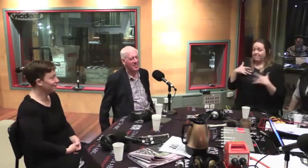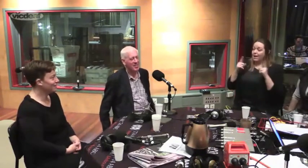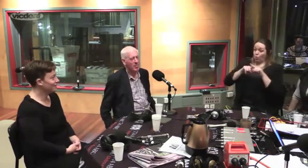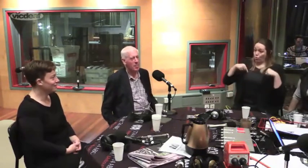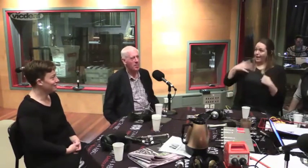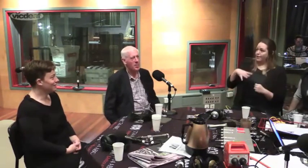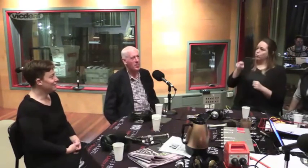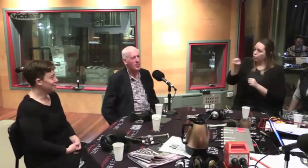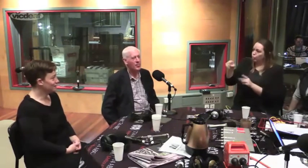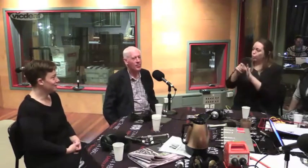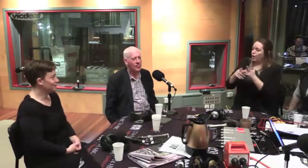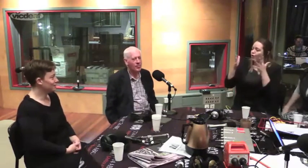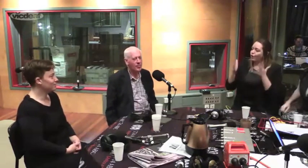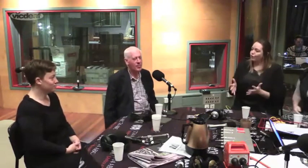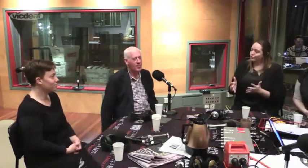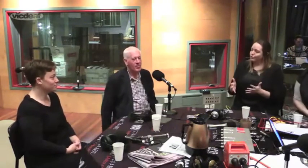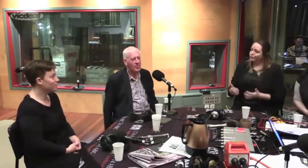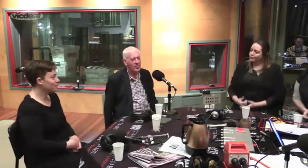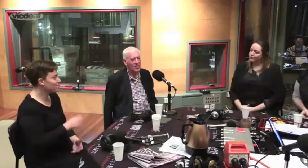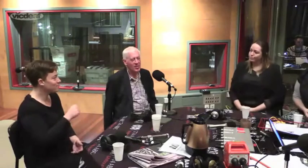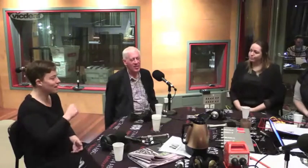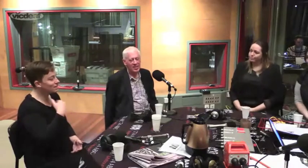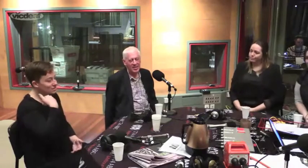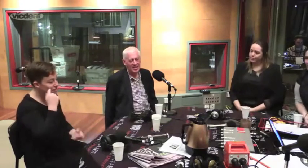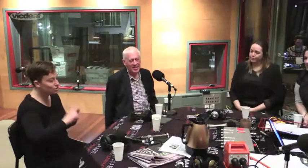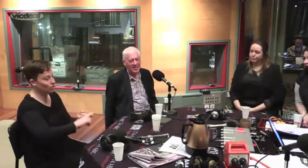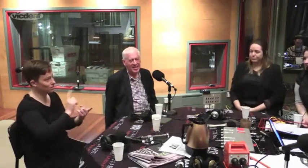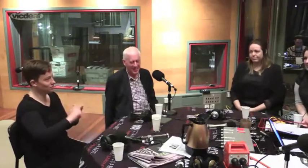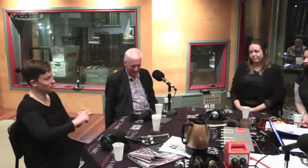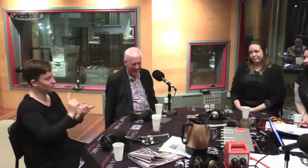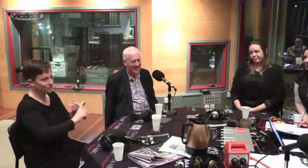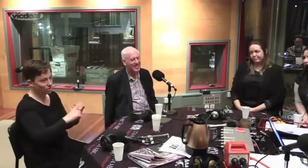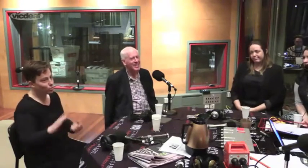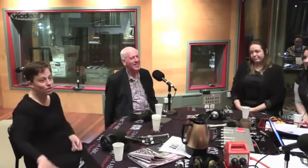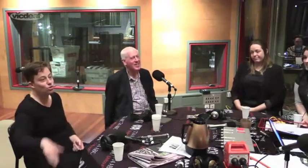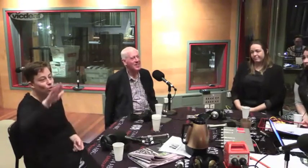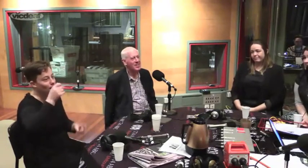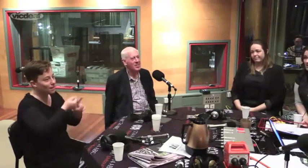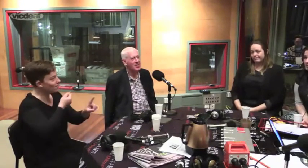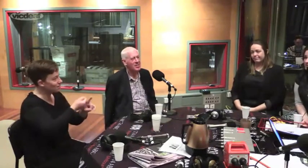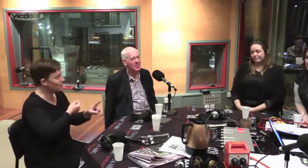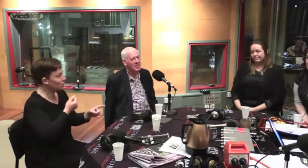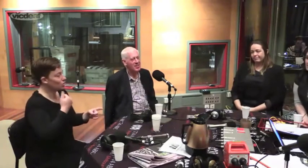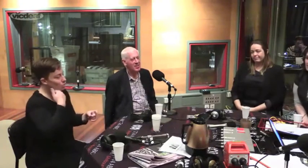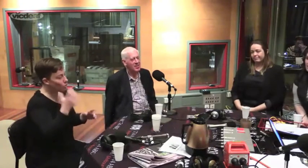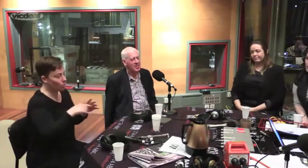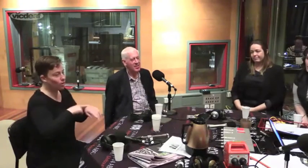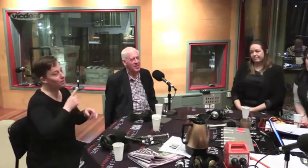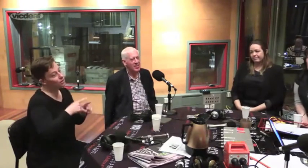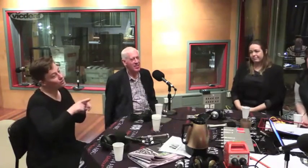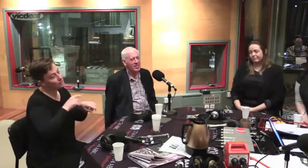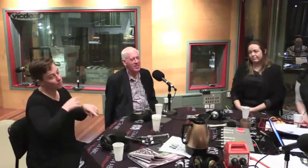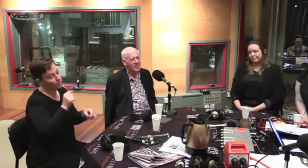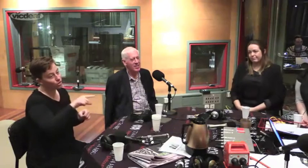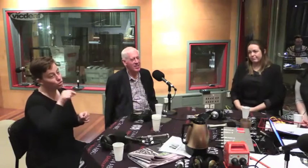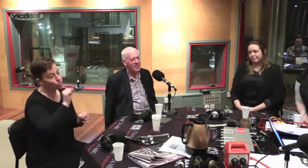a lot here, you know, in that way. That's such a good question. It's just continuous. And I think that, you know, I